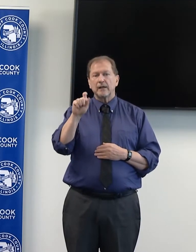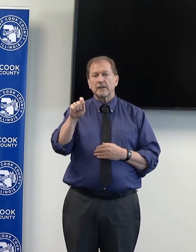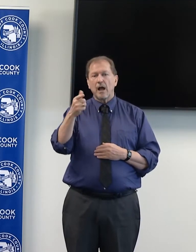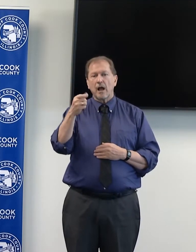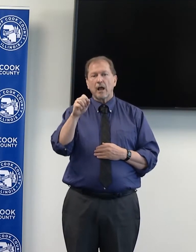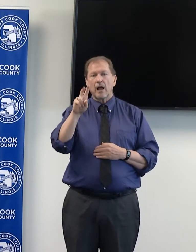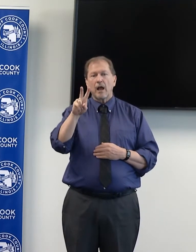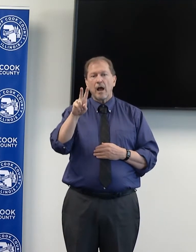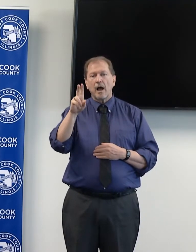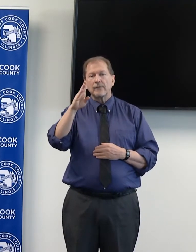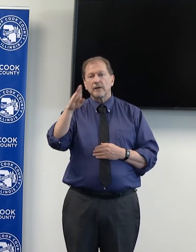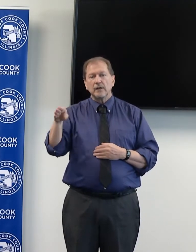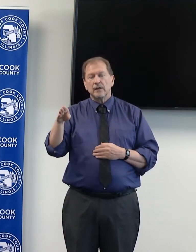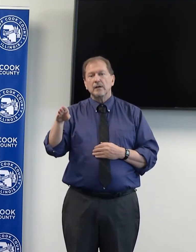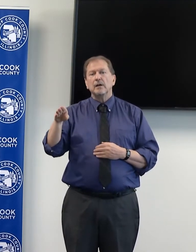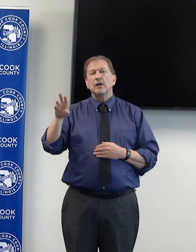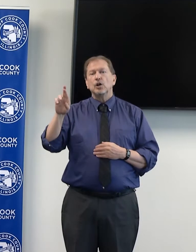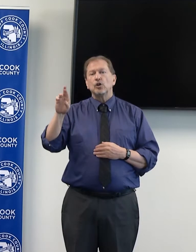cookcountyil.gov/recovery. That's